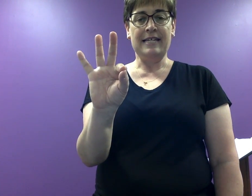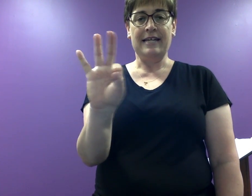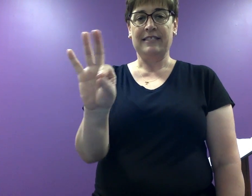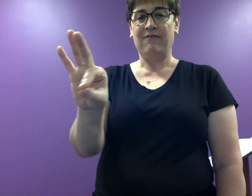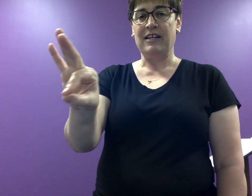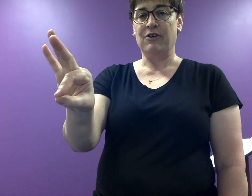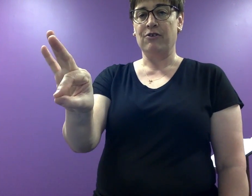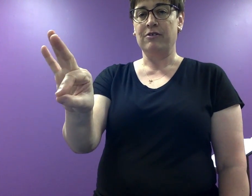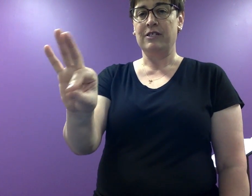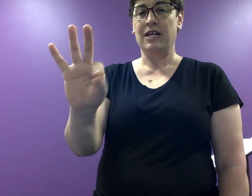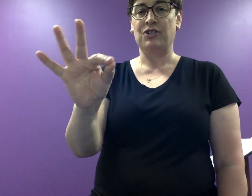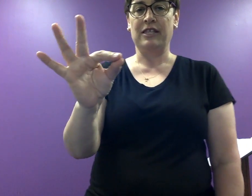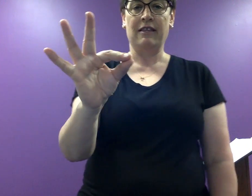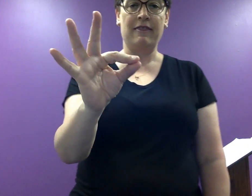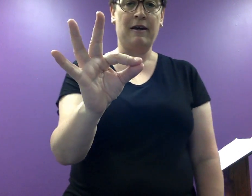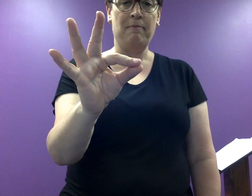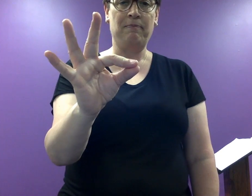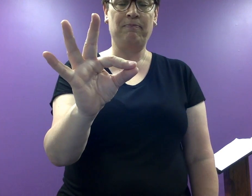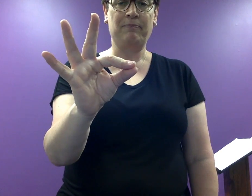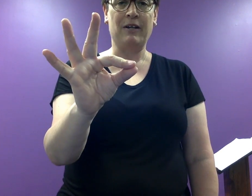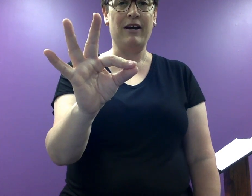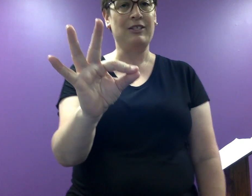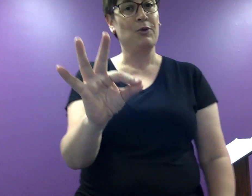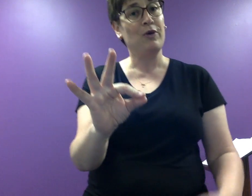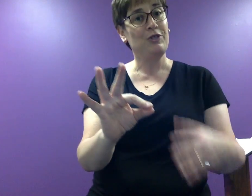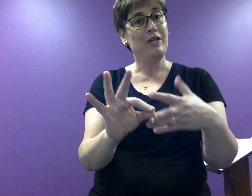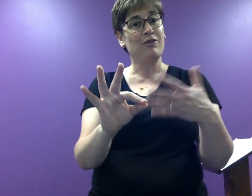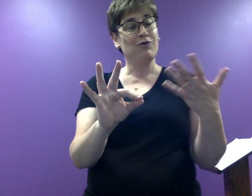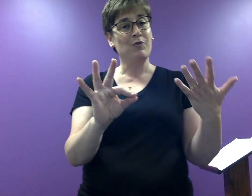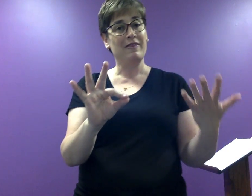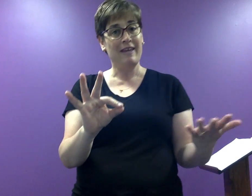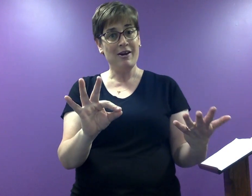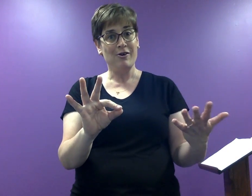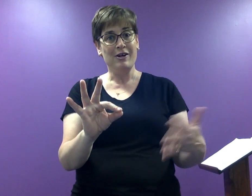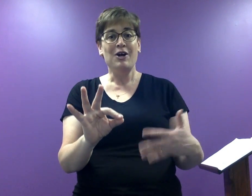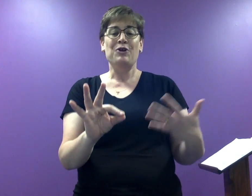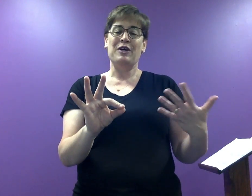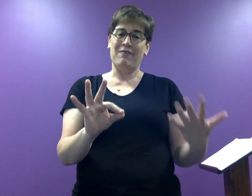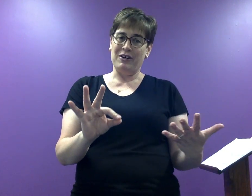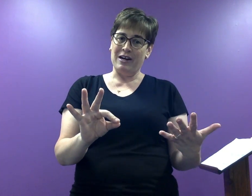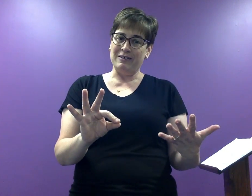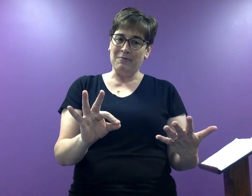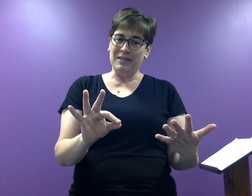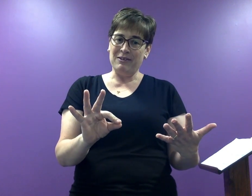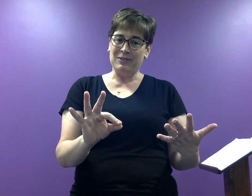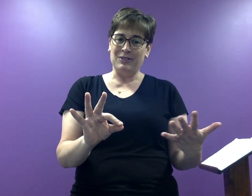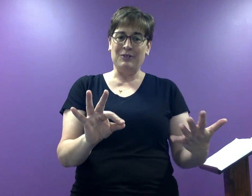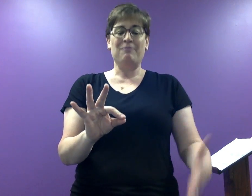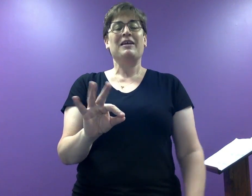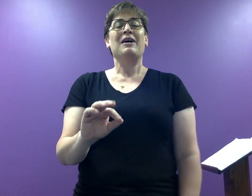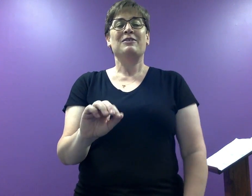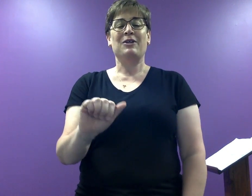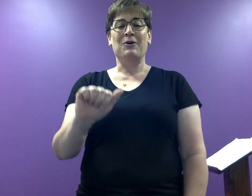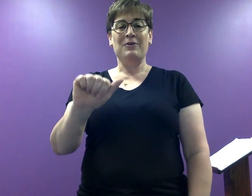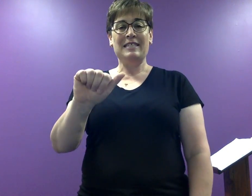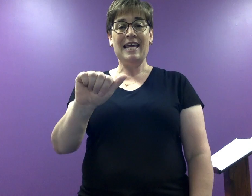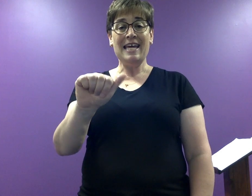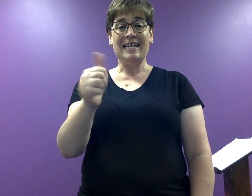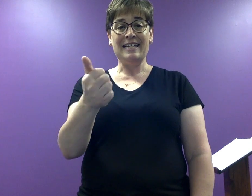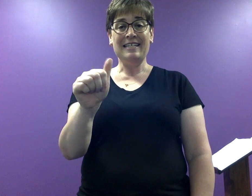index finger touching the thumb. All right, so once you get through with there, you got to figure out something else to do. So 10